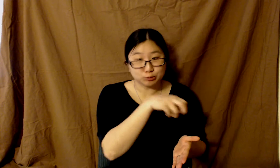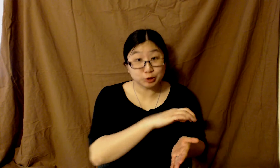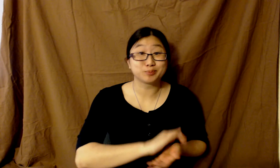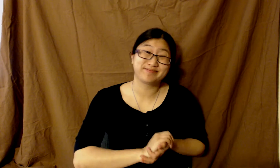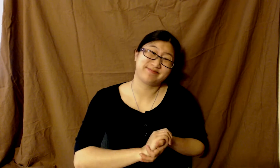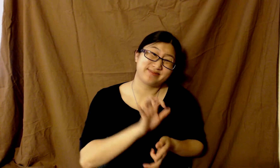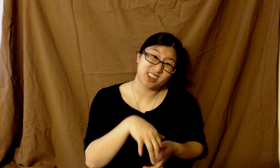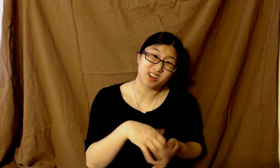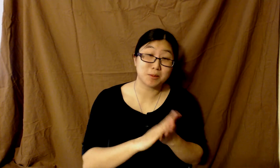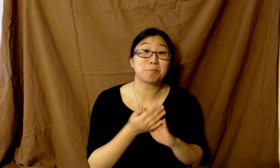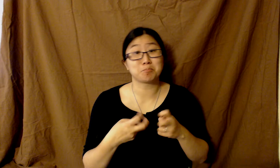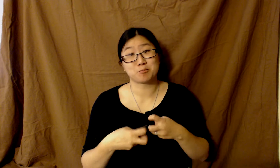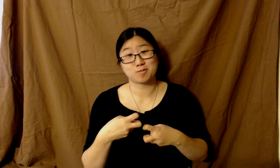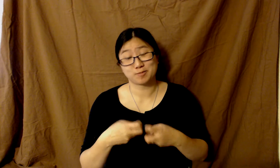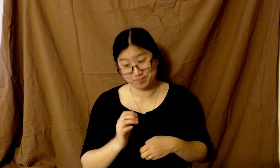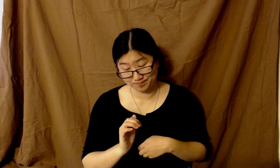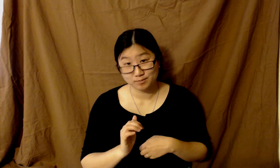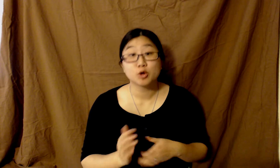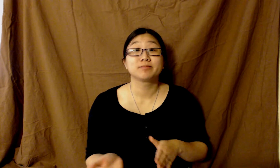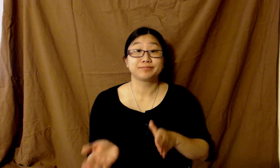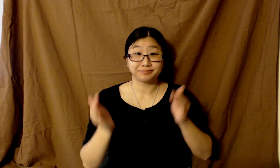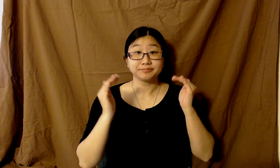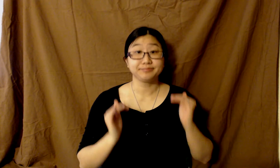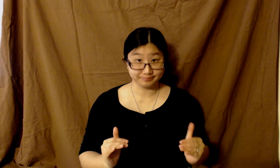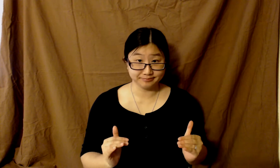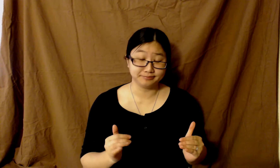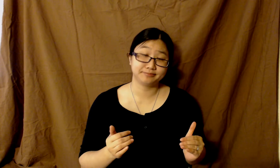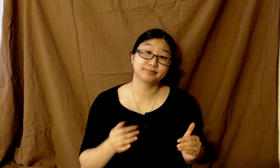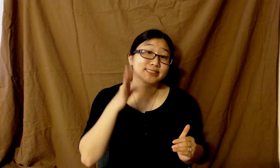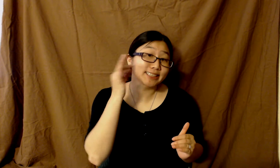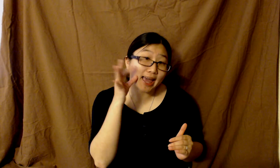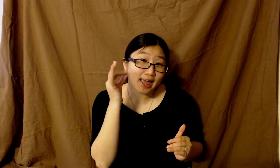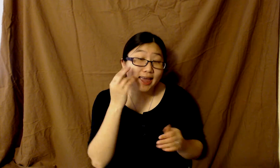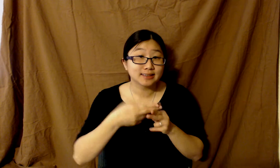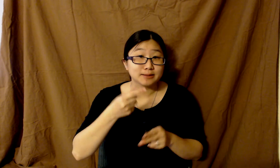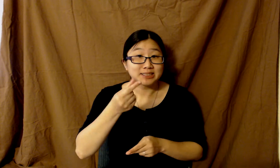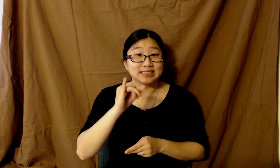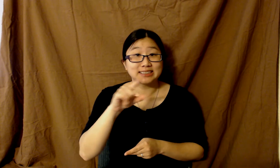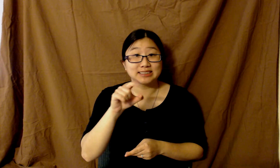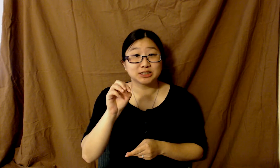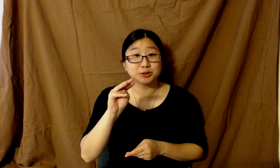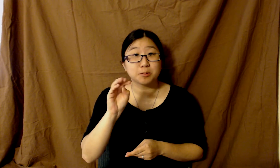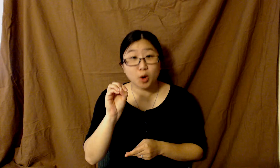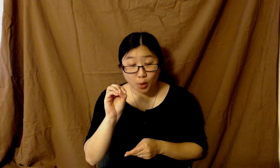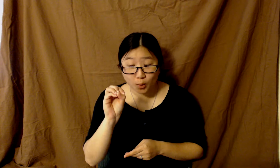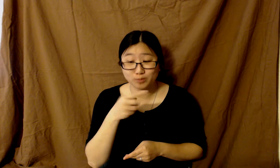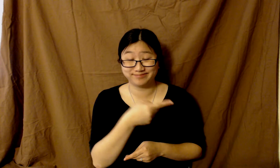hours a day. He just sits there and he will paw and paw and paw at the screen. This is another example of what's considered